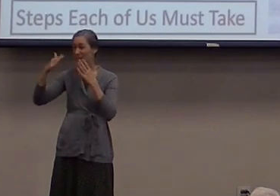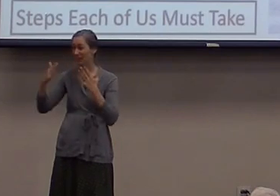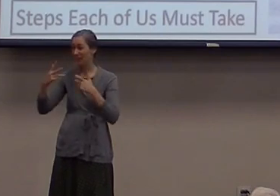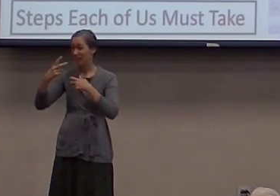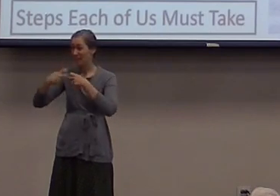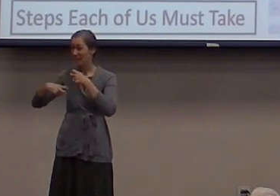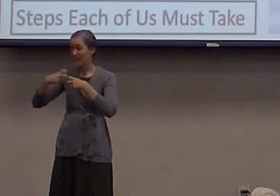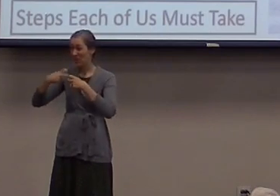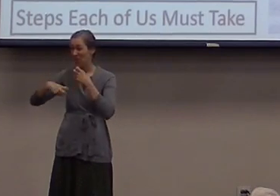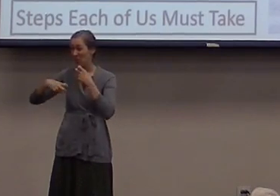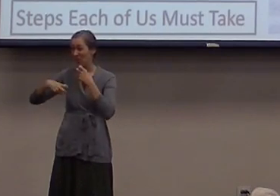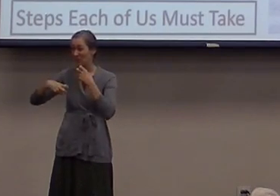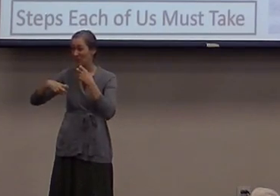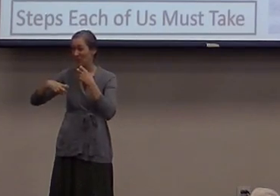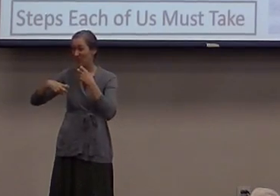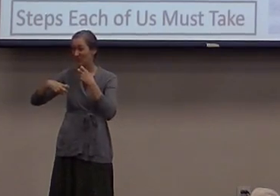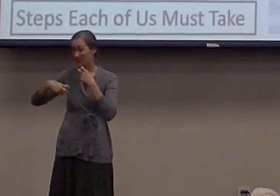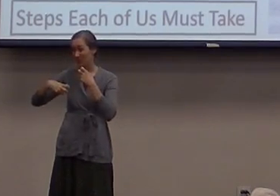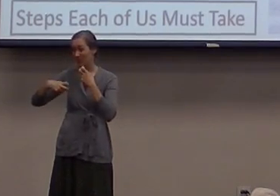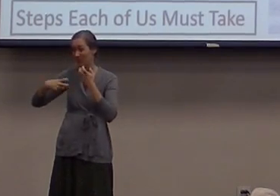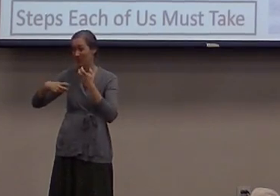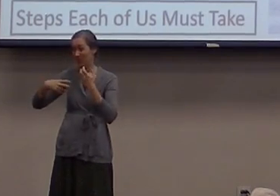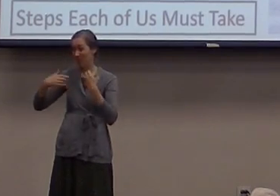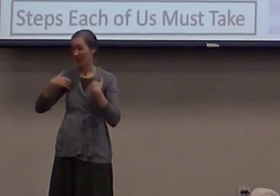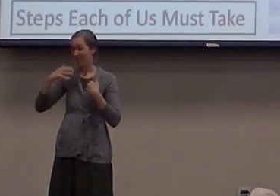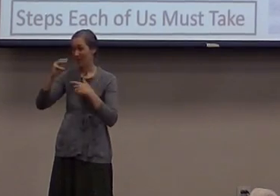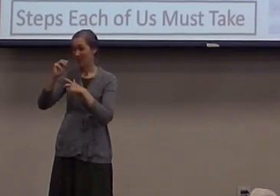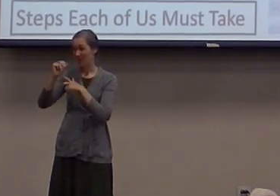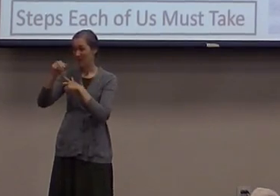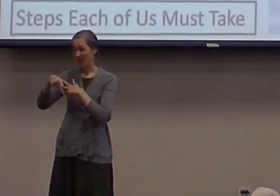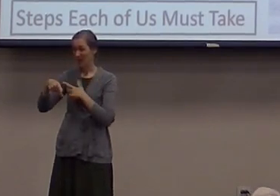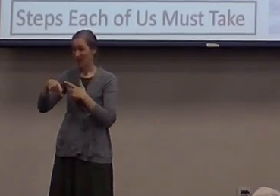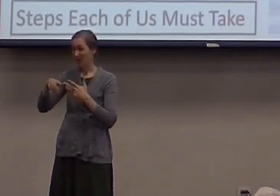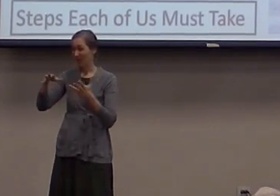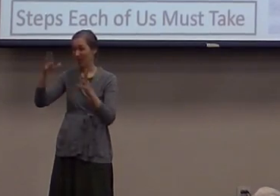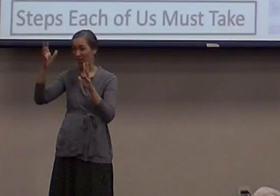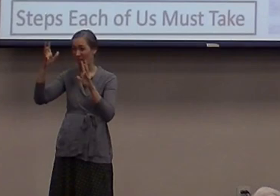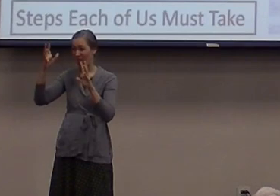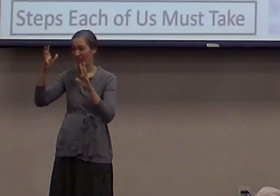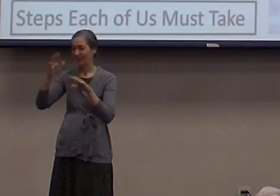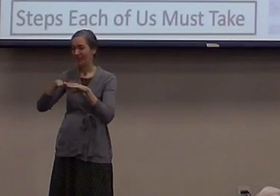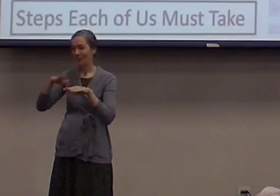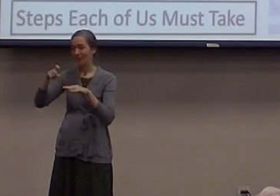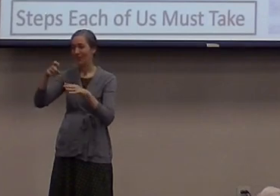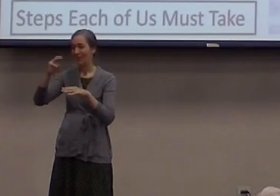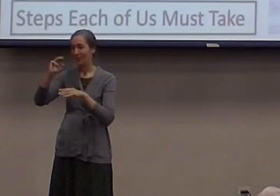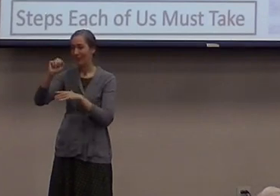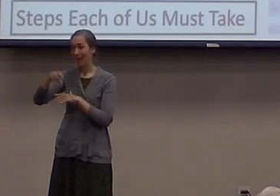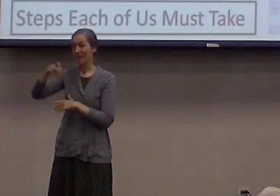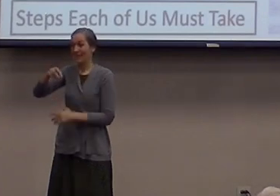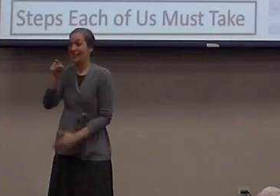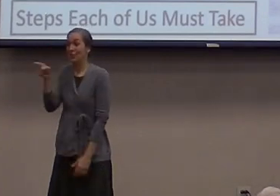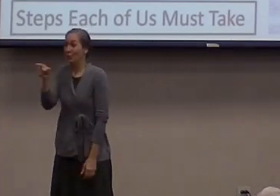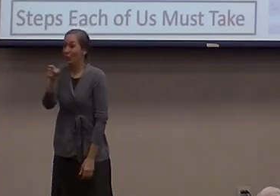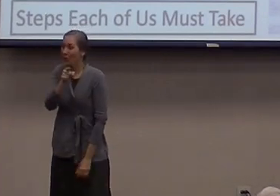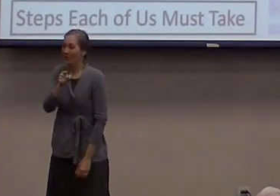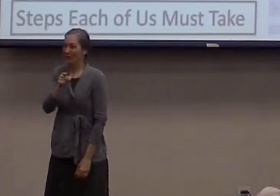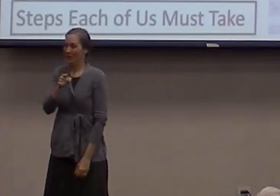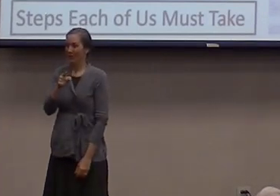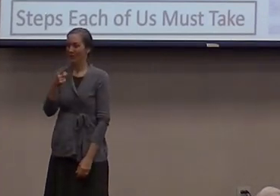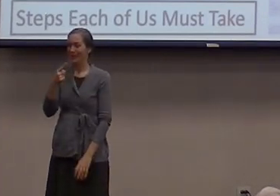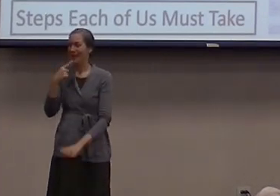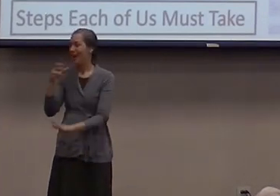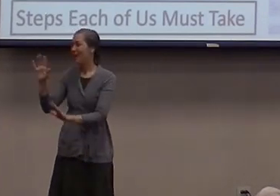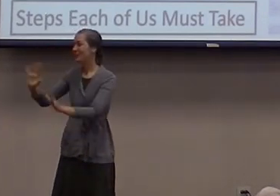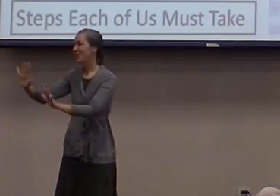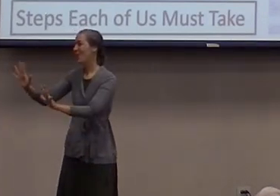in the world. We put a map back in there, but they're not going to need a map. They've got you. You'll say, oh, no. Here, I'll take you